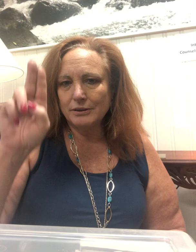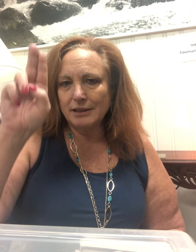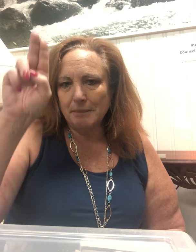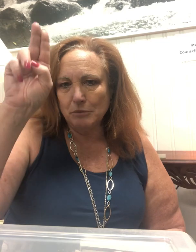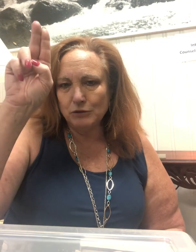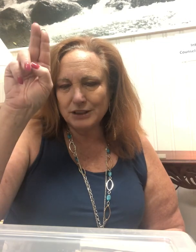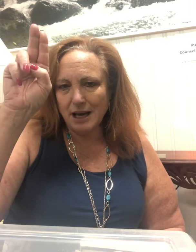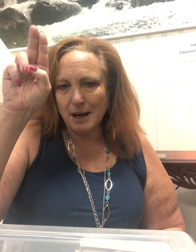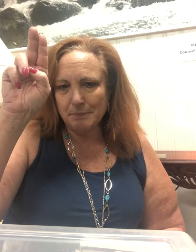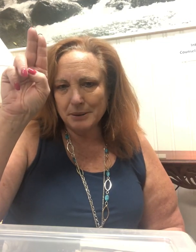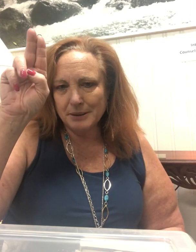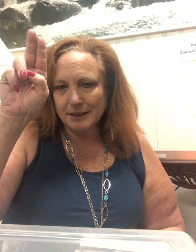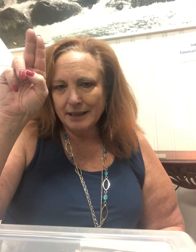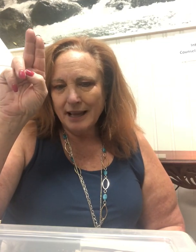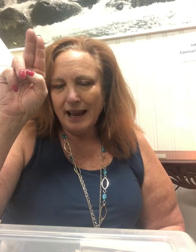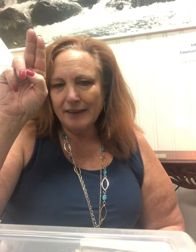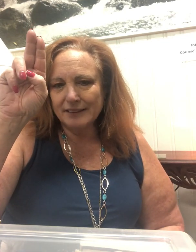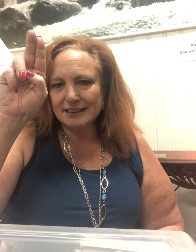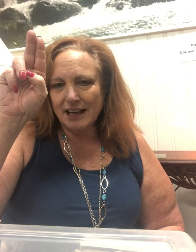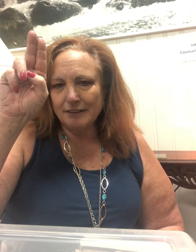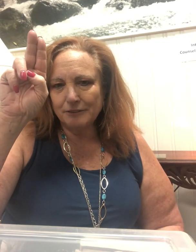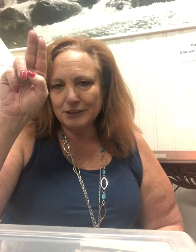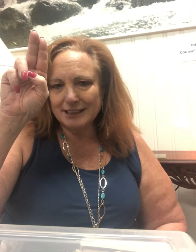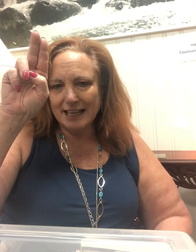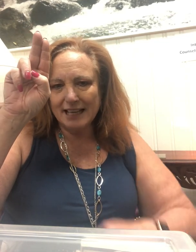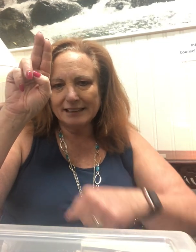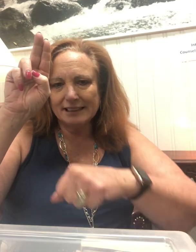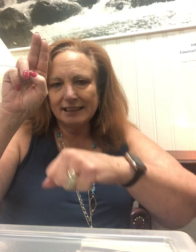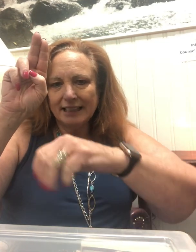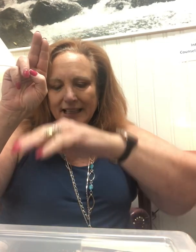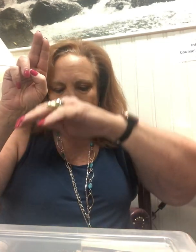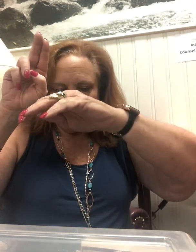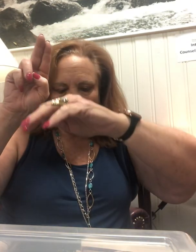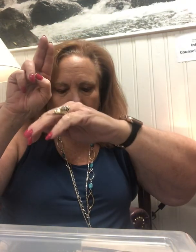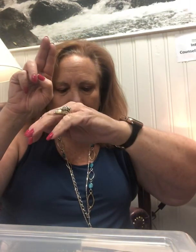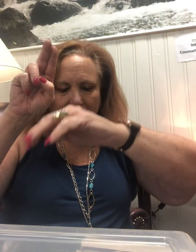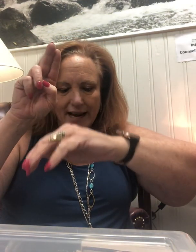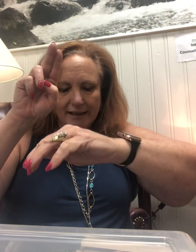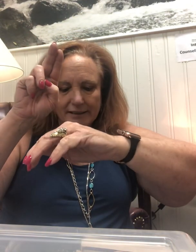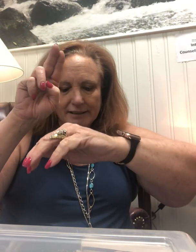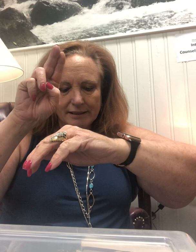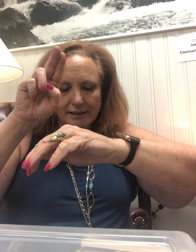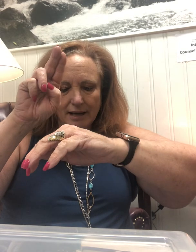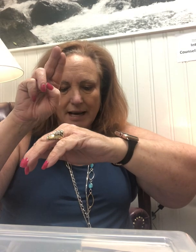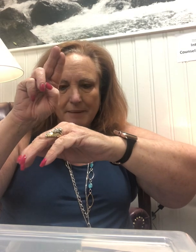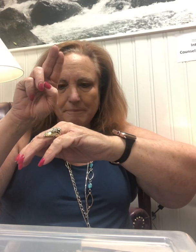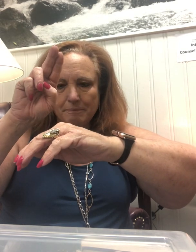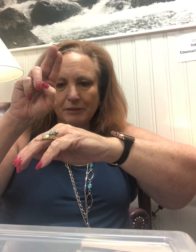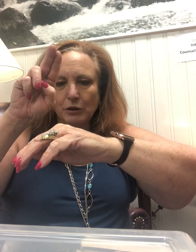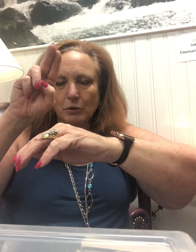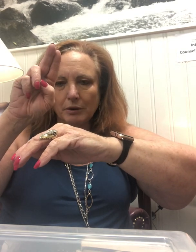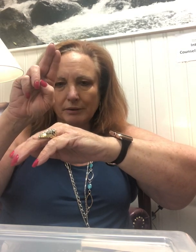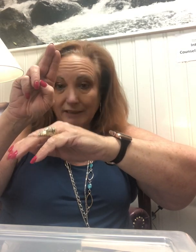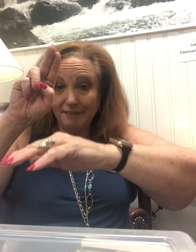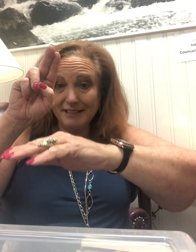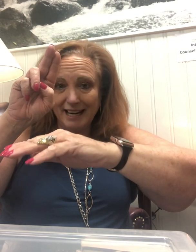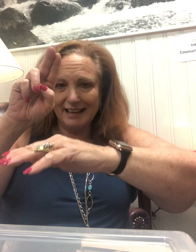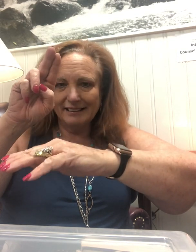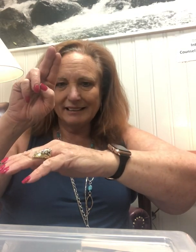that moves up. And the sign for set, your hand, your left hand